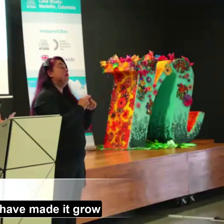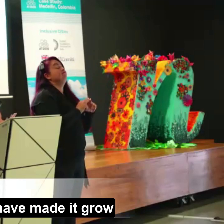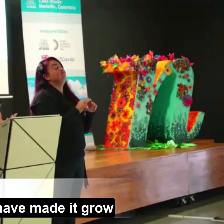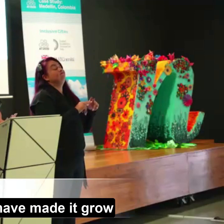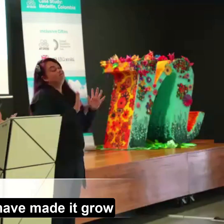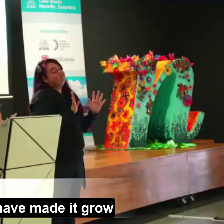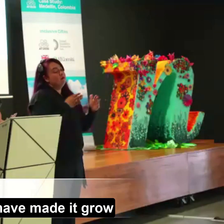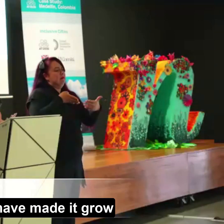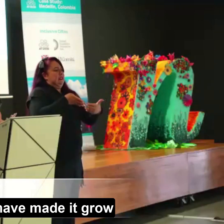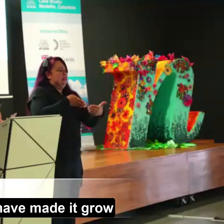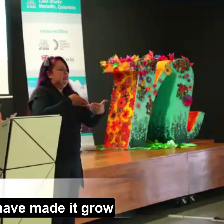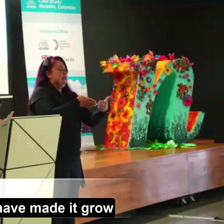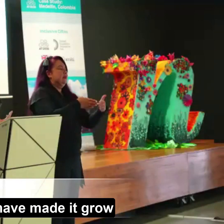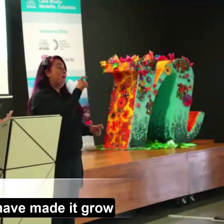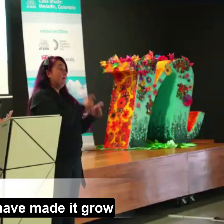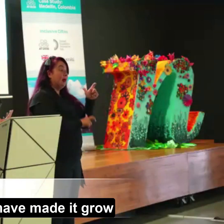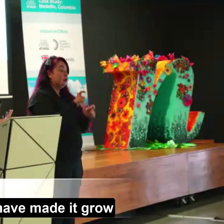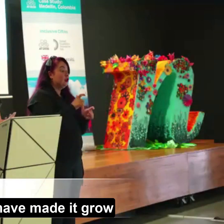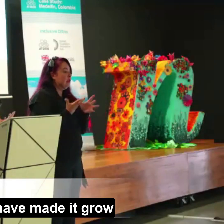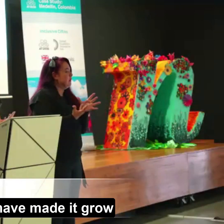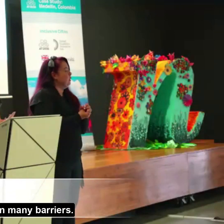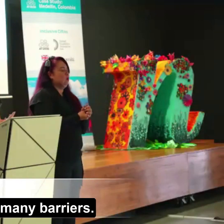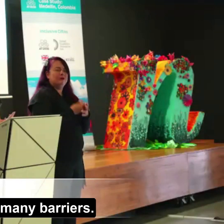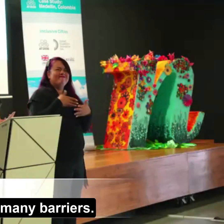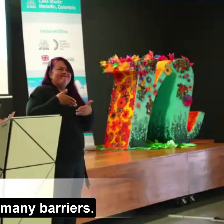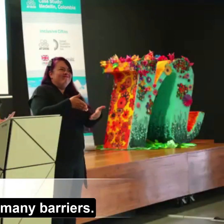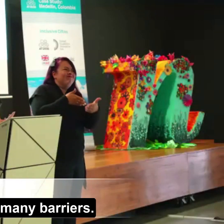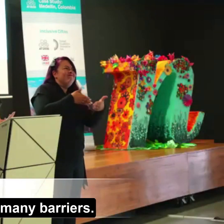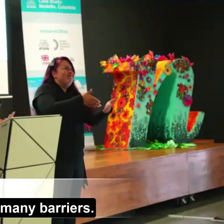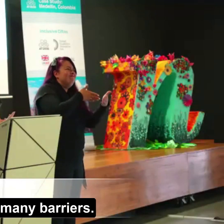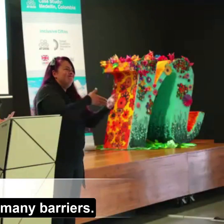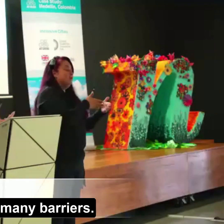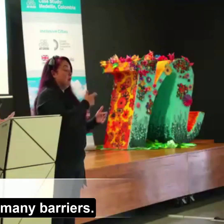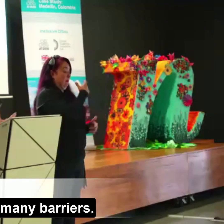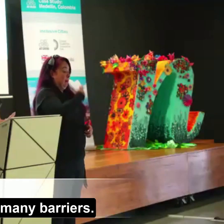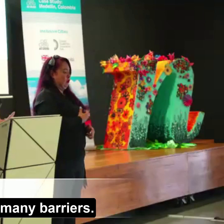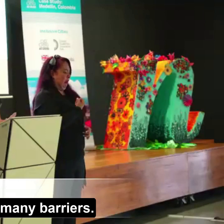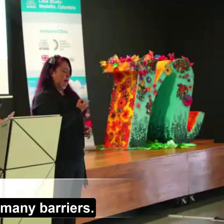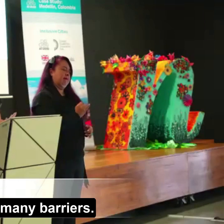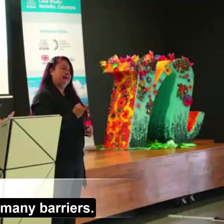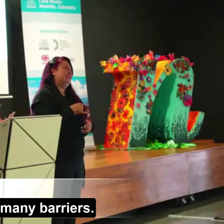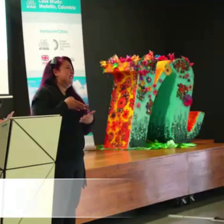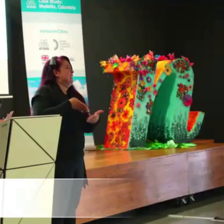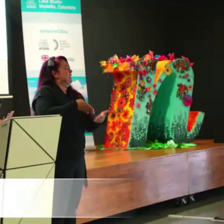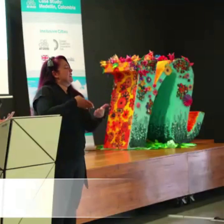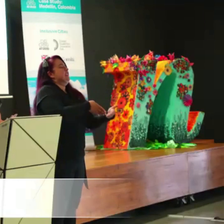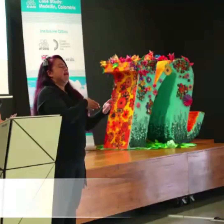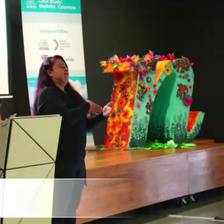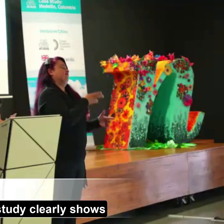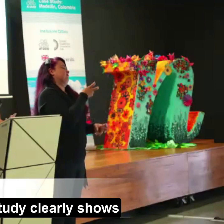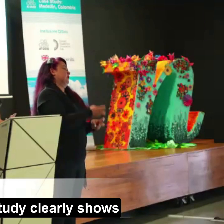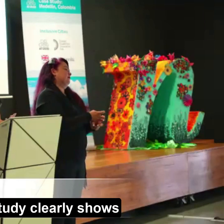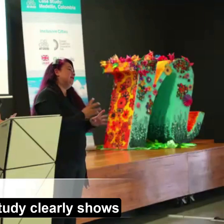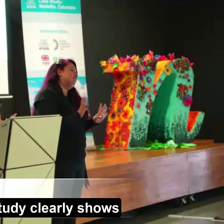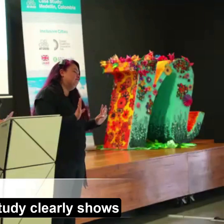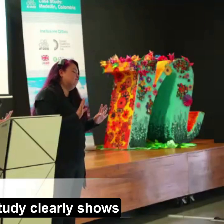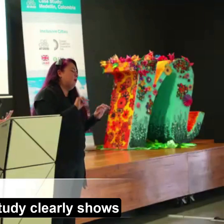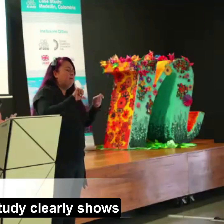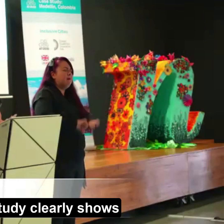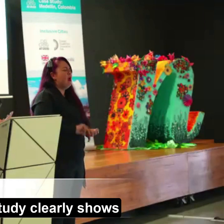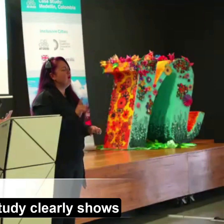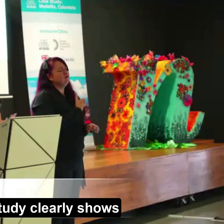it grow, but they have made it grow within many barriers.